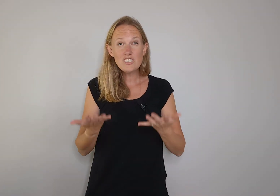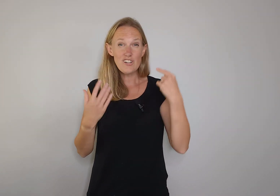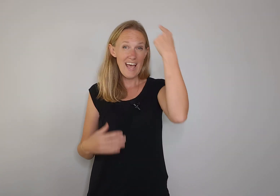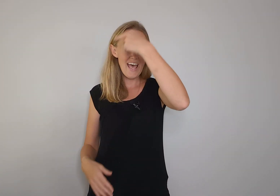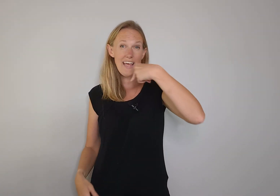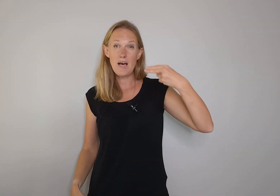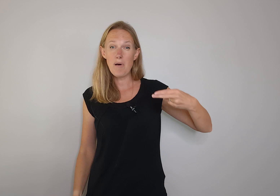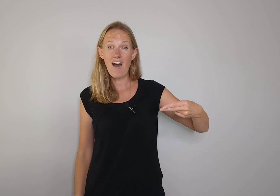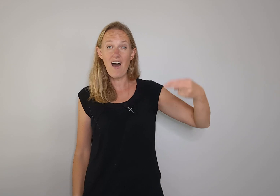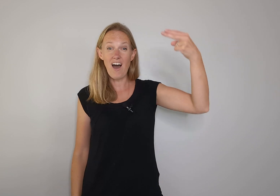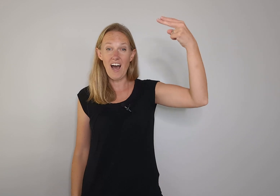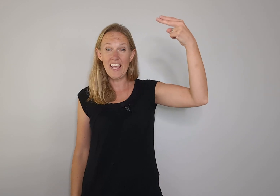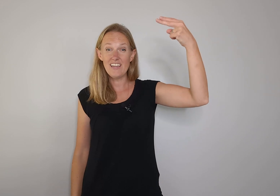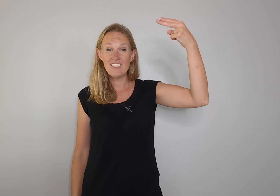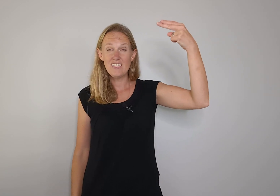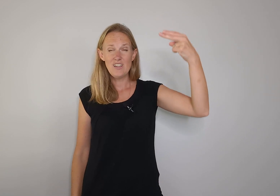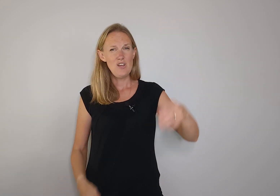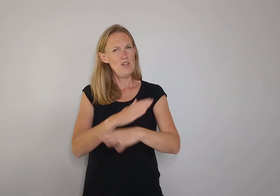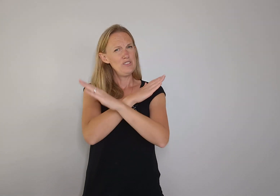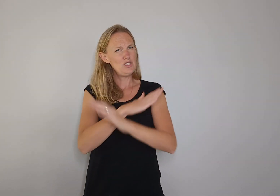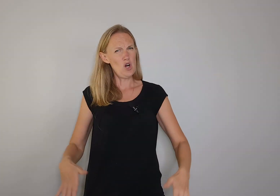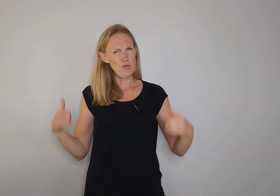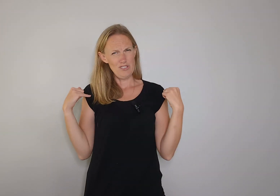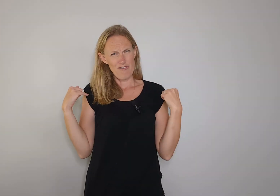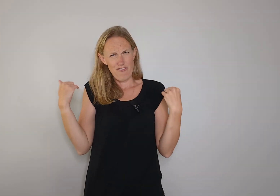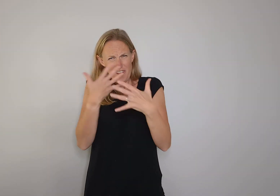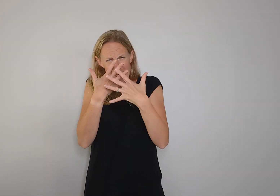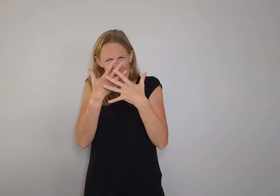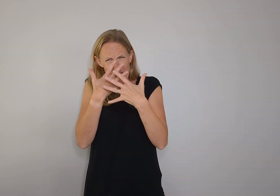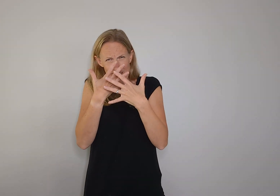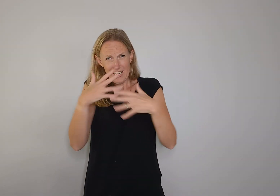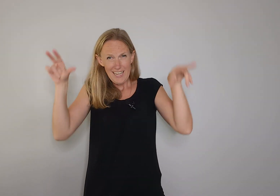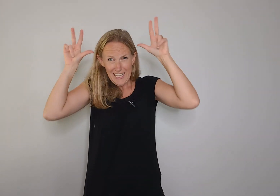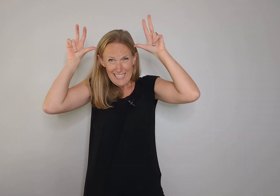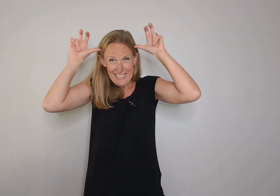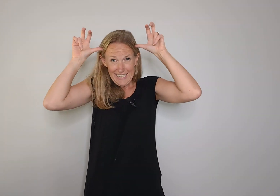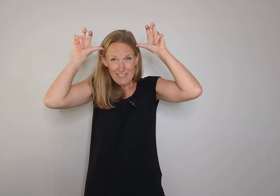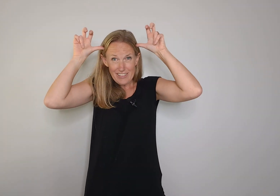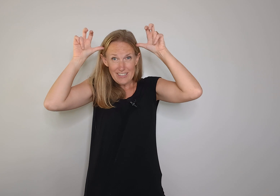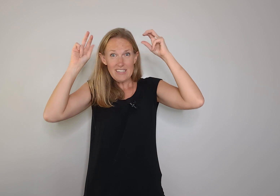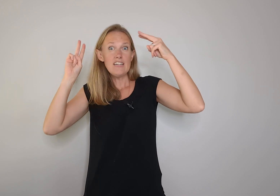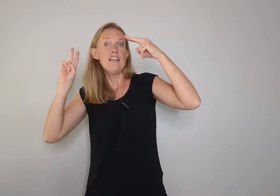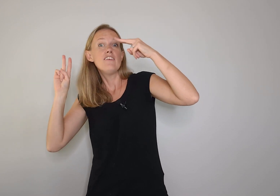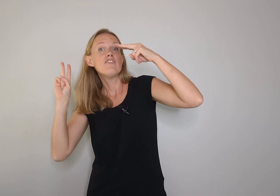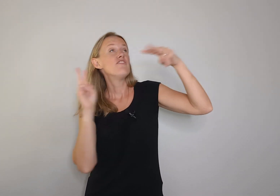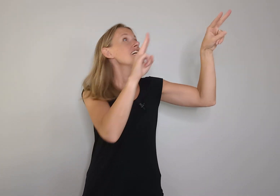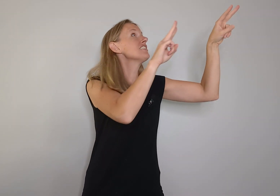your head up high. Don't fear evil. Fix